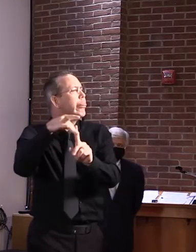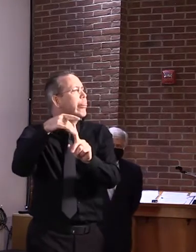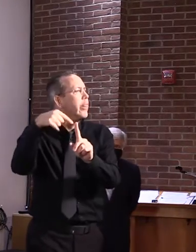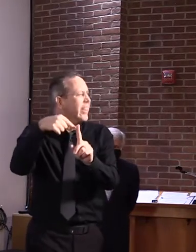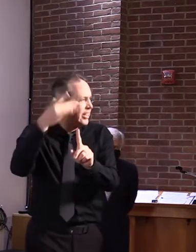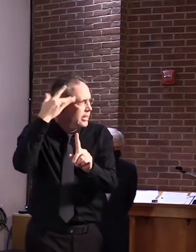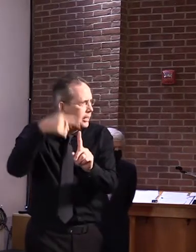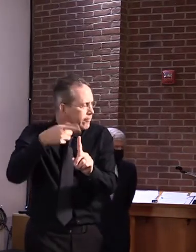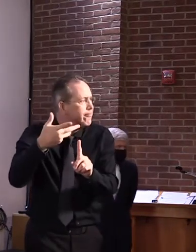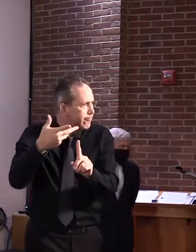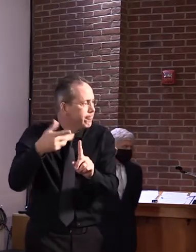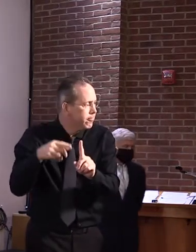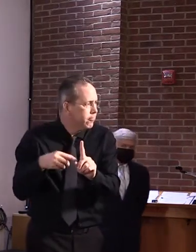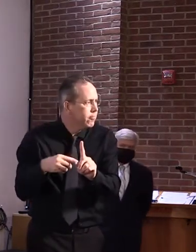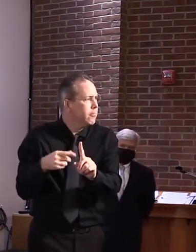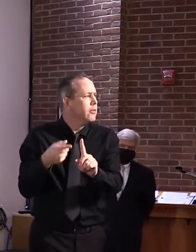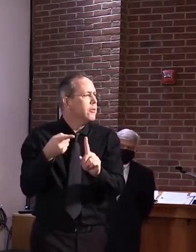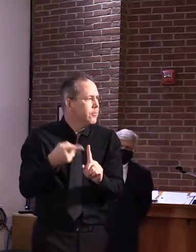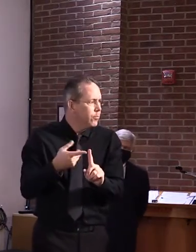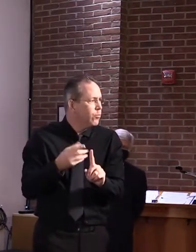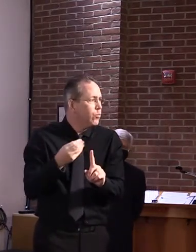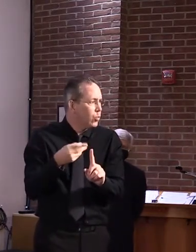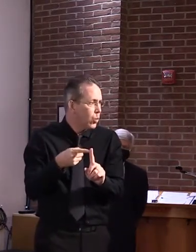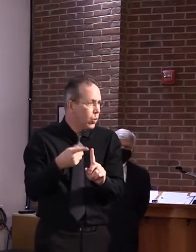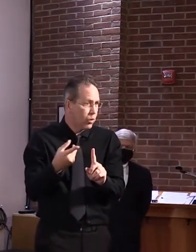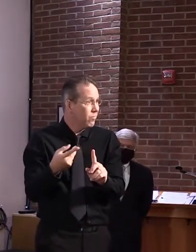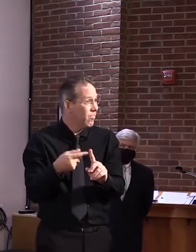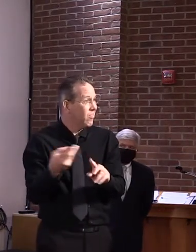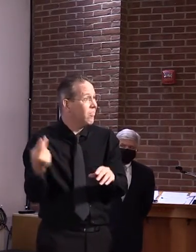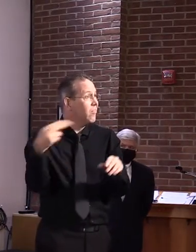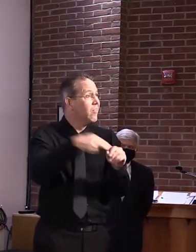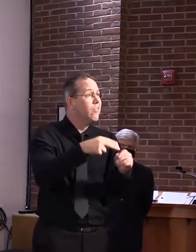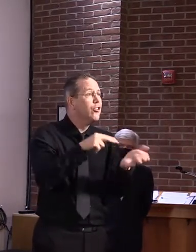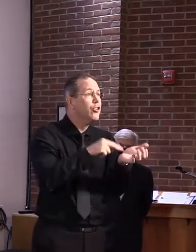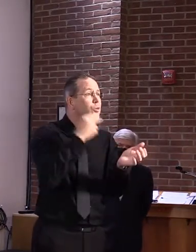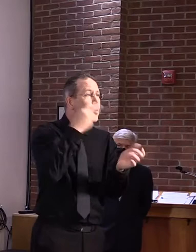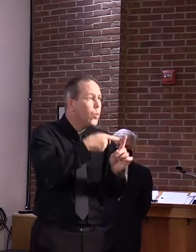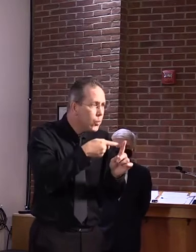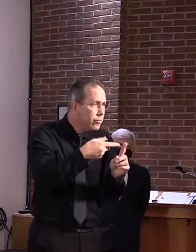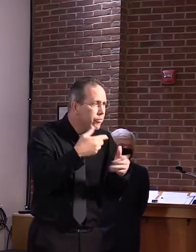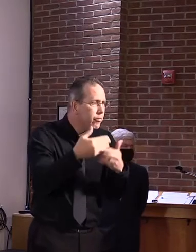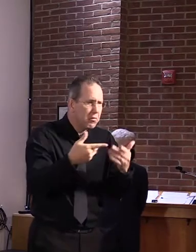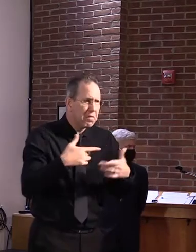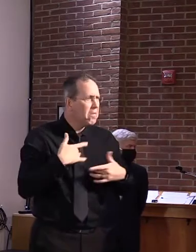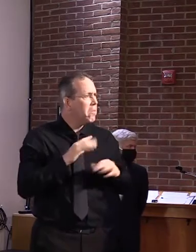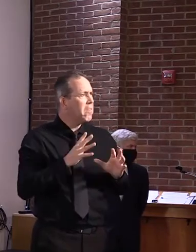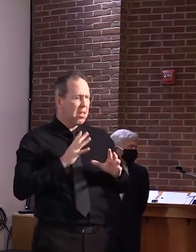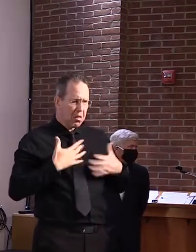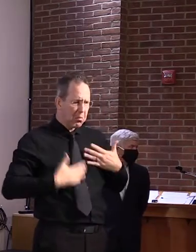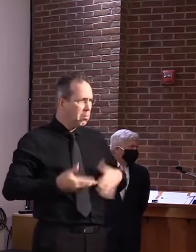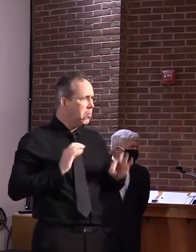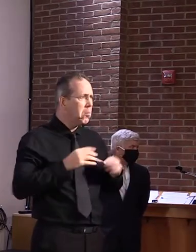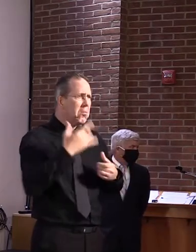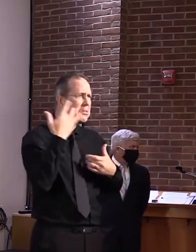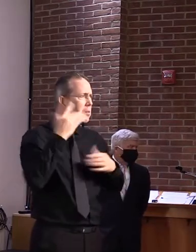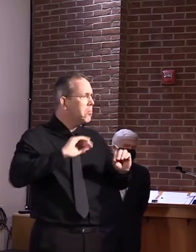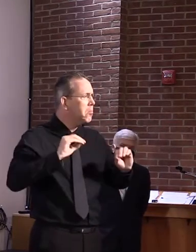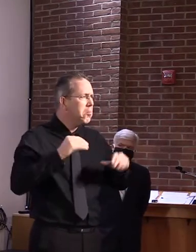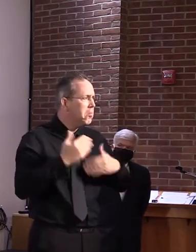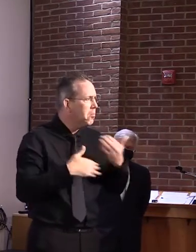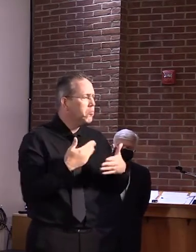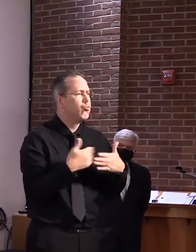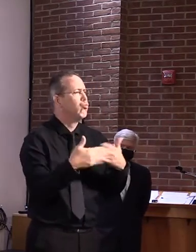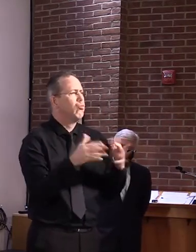in the community, but is asymptomatic when they arrive, could be incubating that condition at the time they